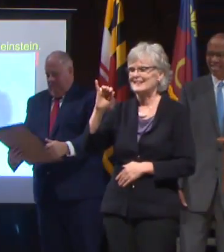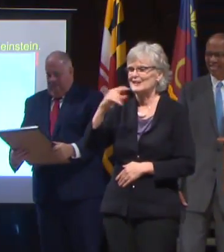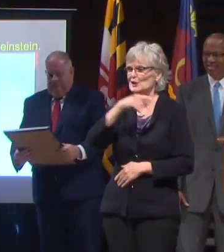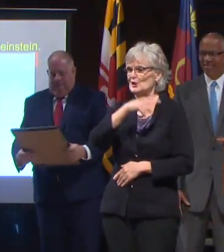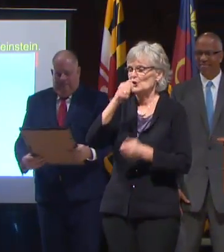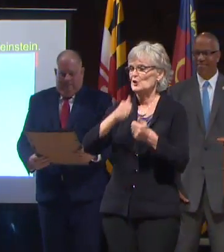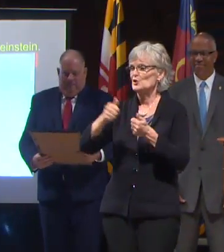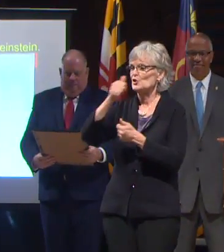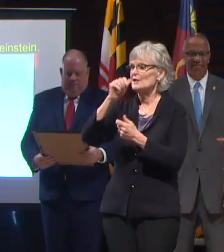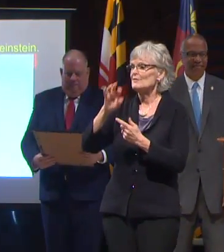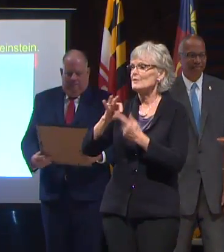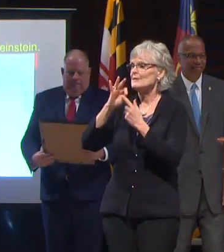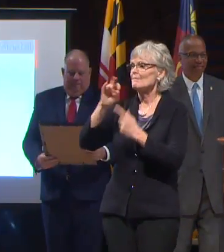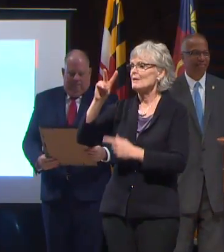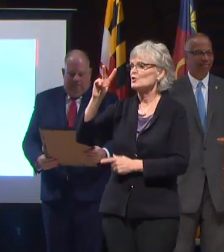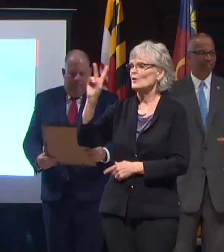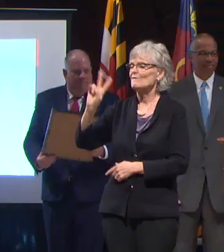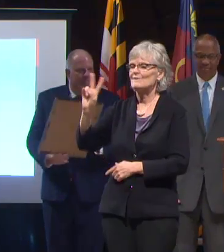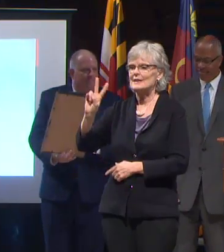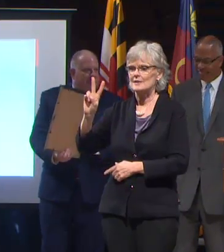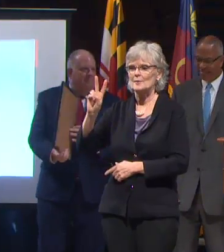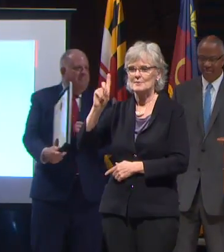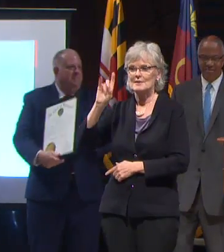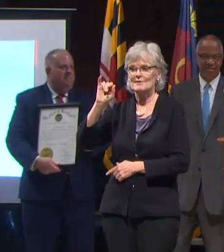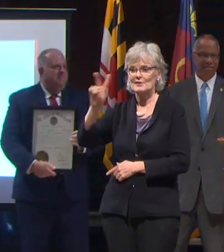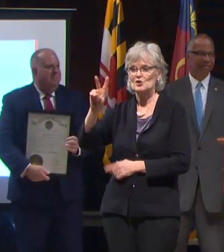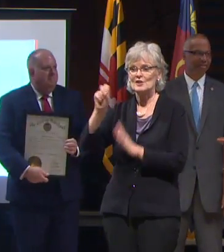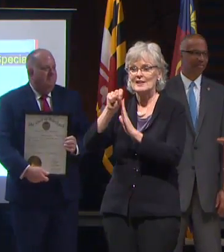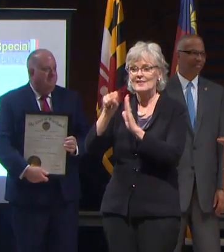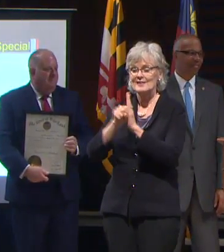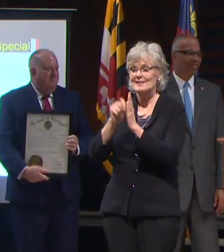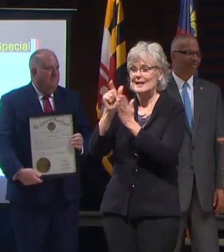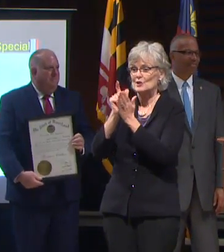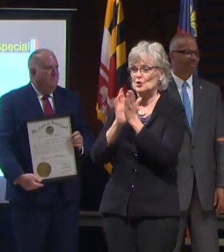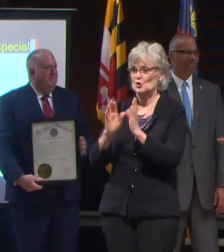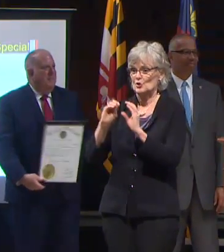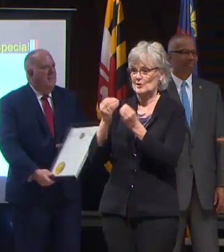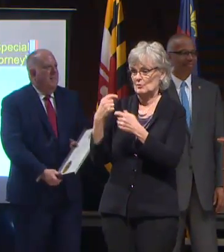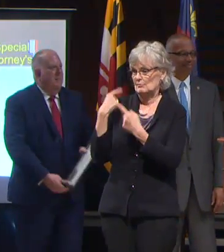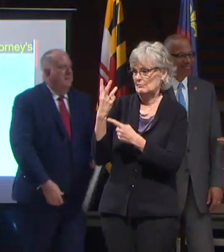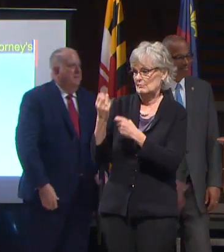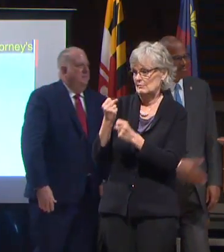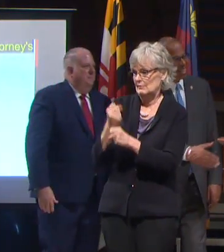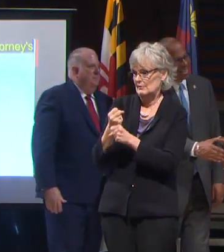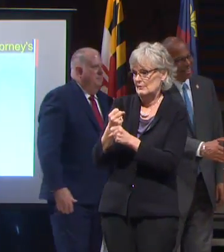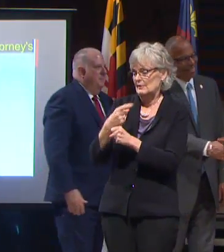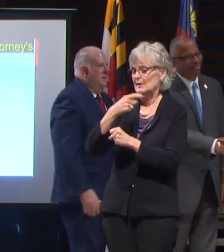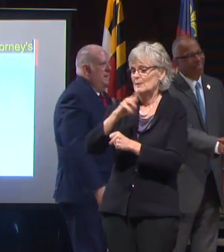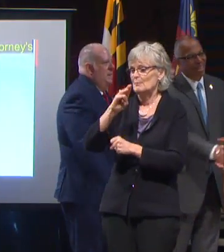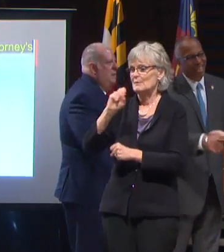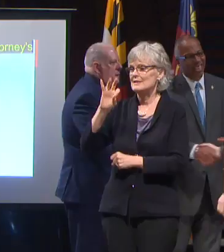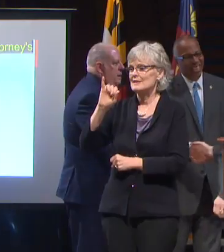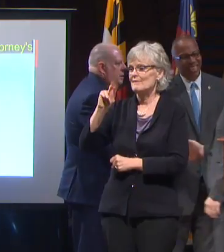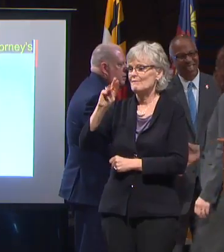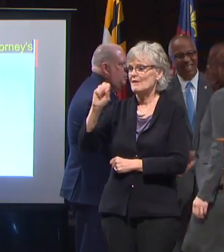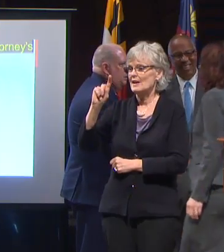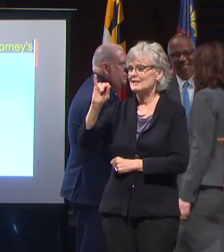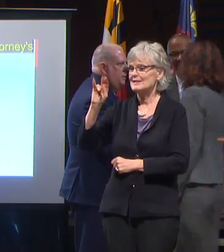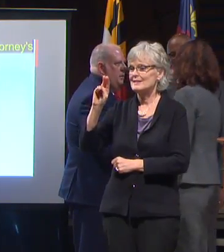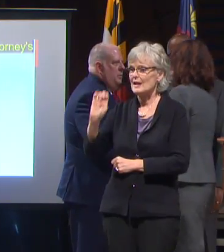the Chief of Special Victims Division at the State's Attorney's Office for the past 6 years, Ms. Feinstein is an active member of